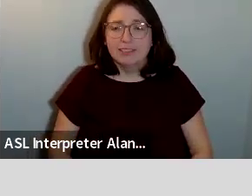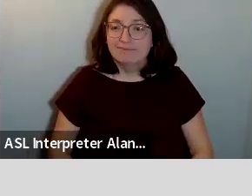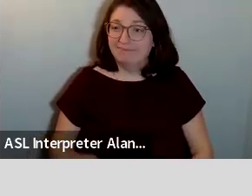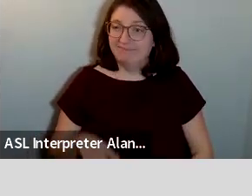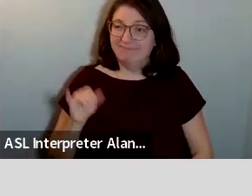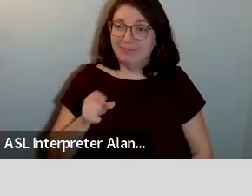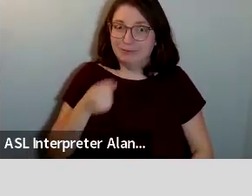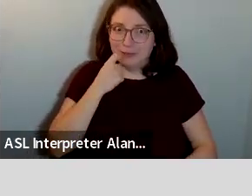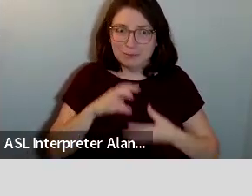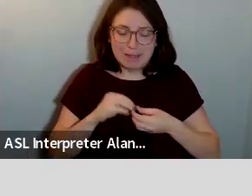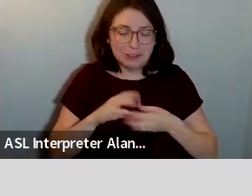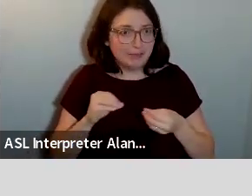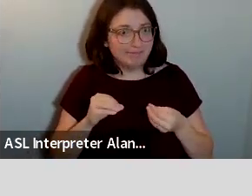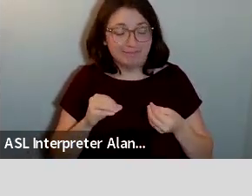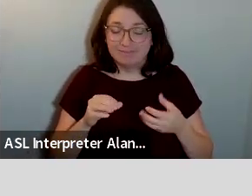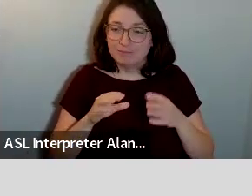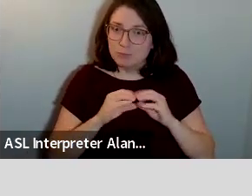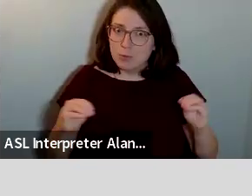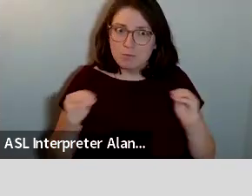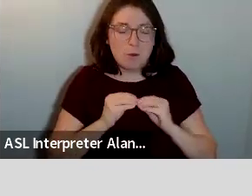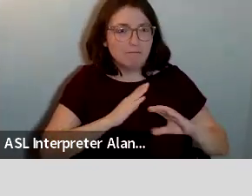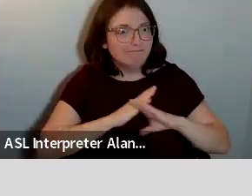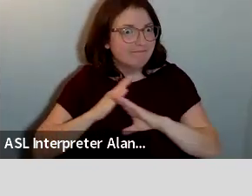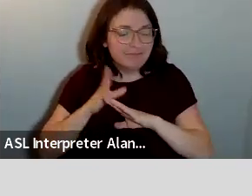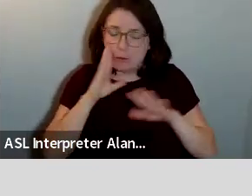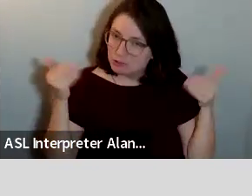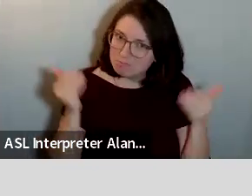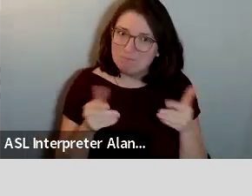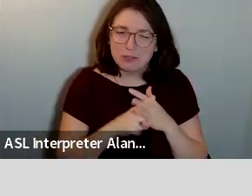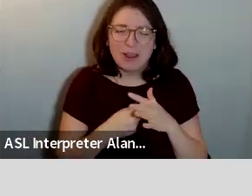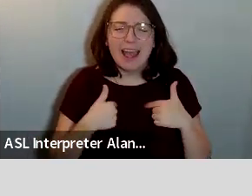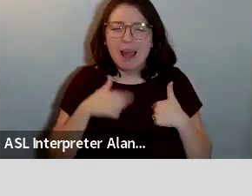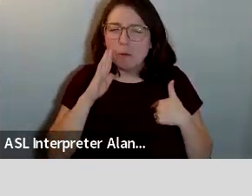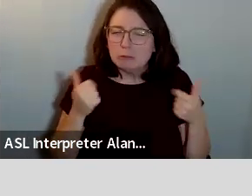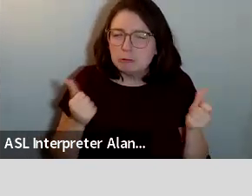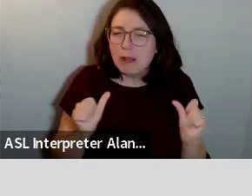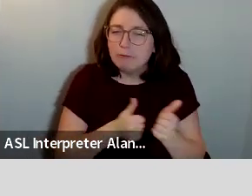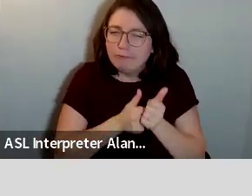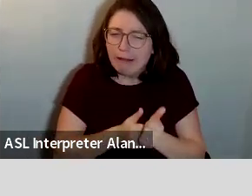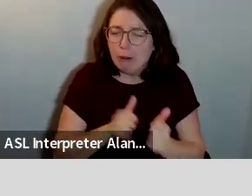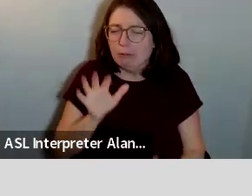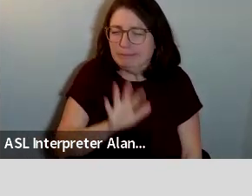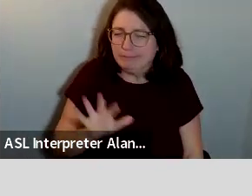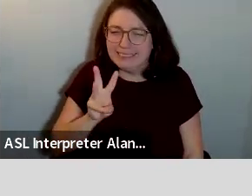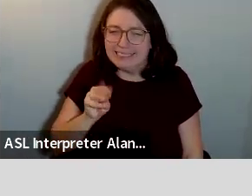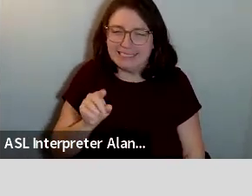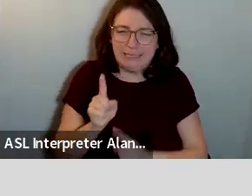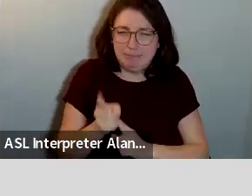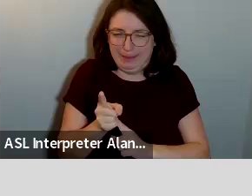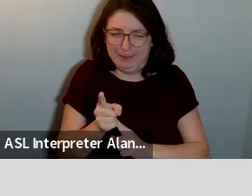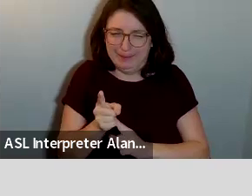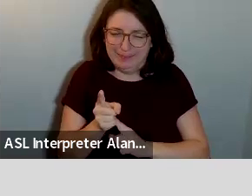further ado, I will strive to stick within our roughly 60-minute agreement for